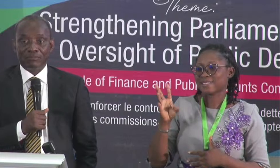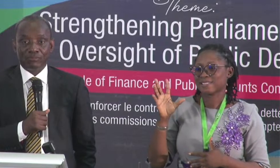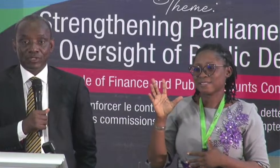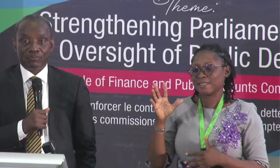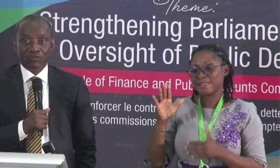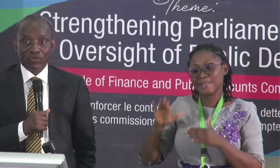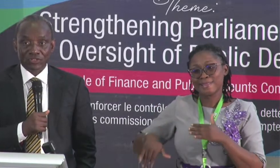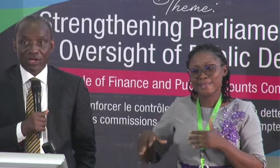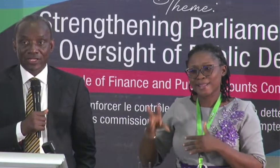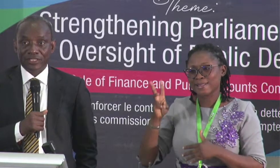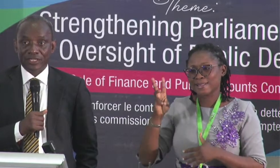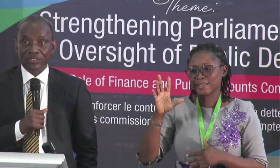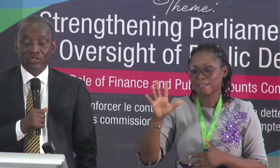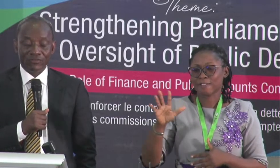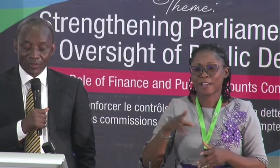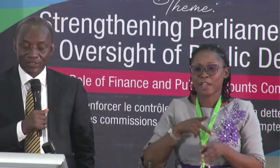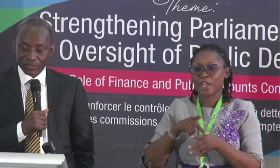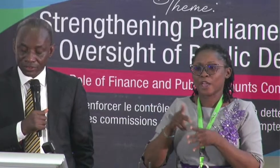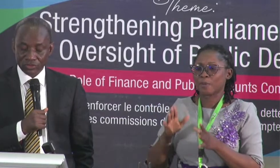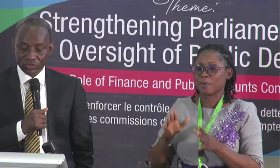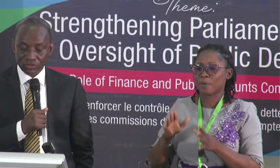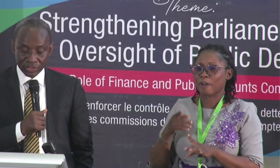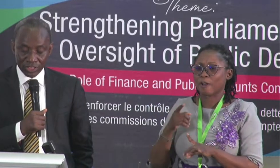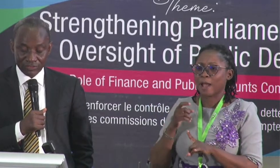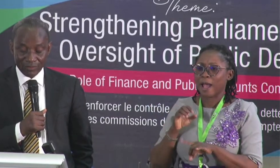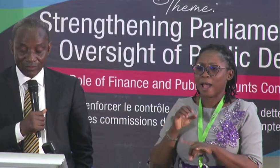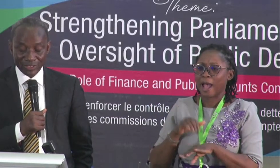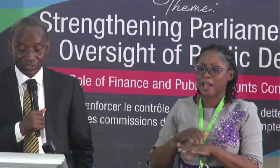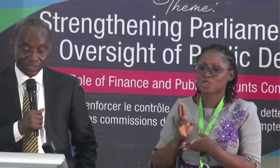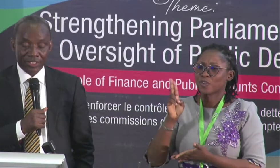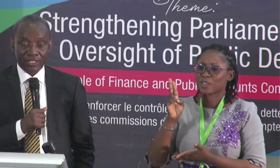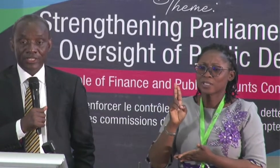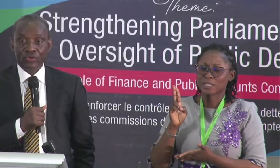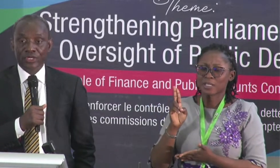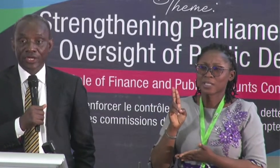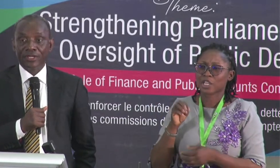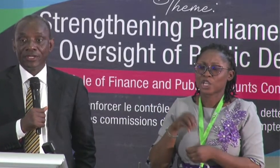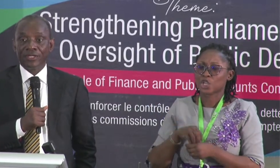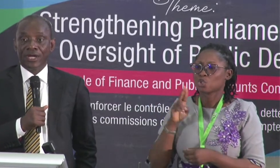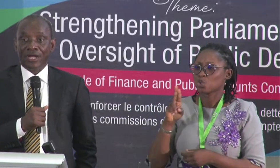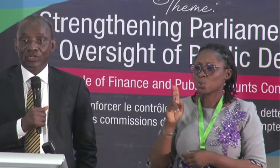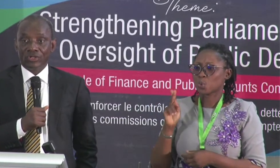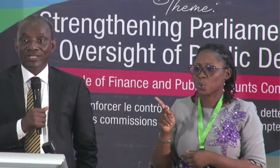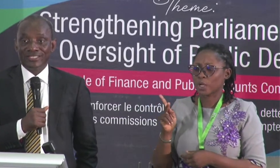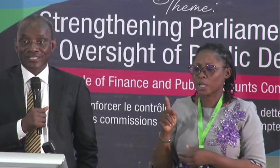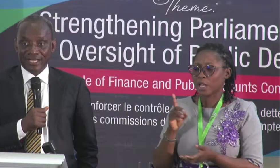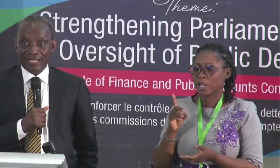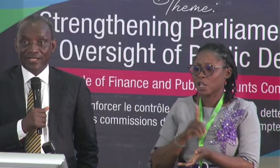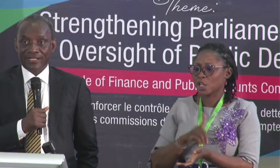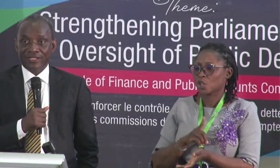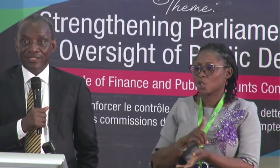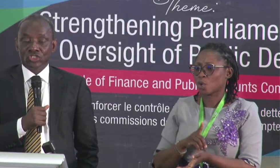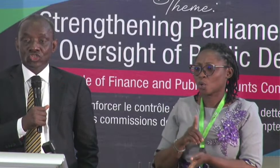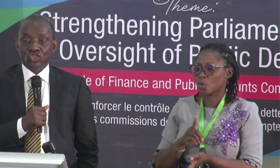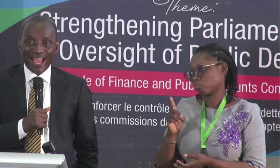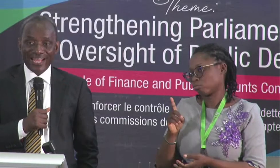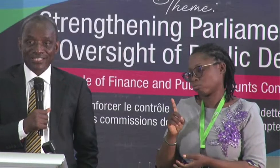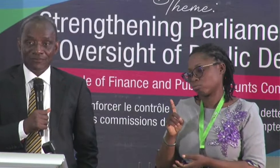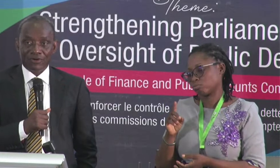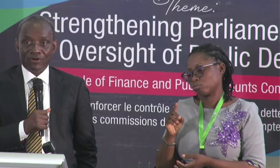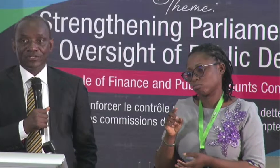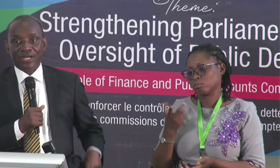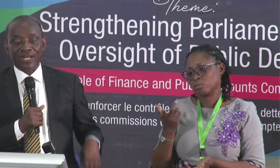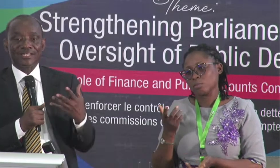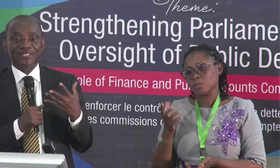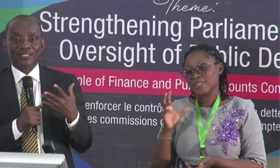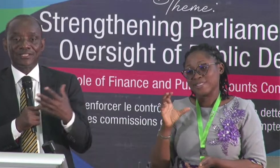a professor at Institute of Development Studies in the UK, Dudley Sear, summarized for